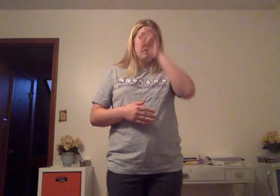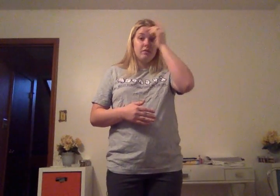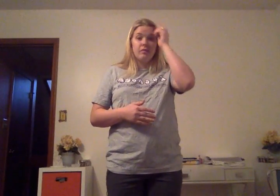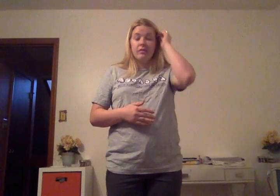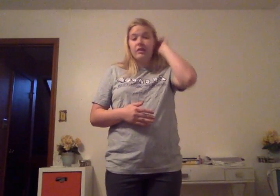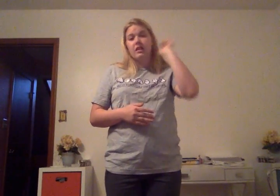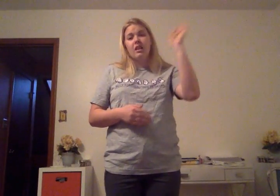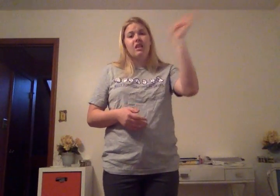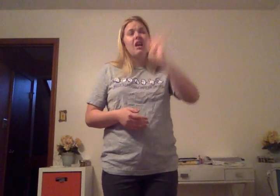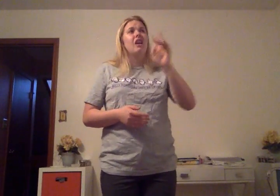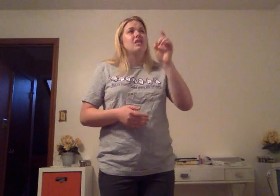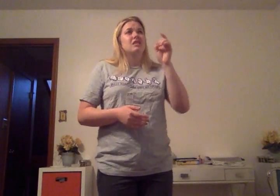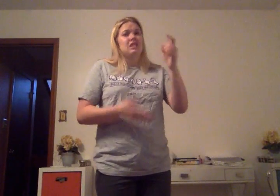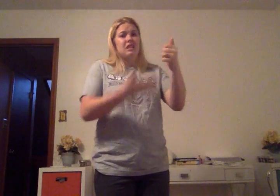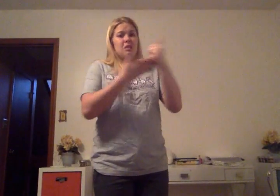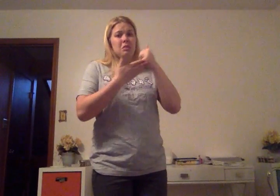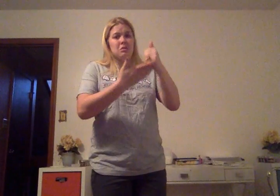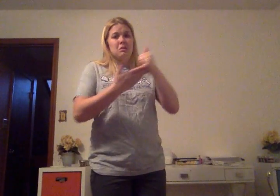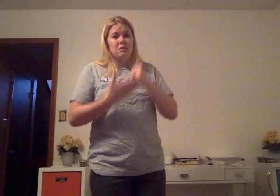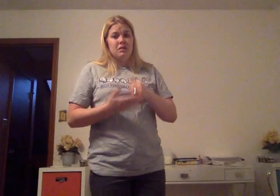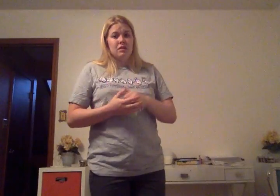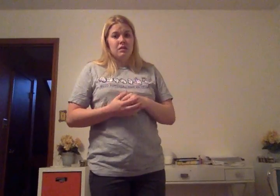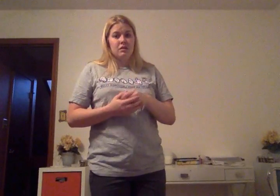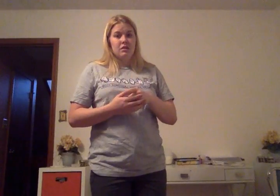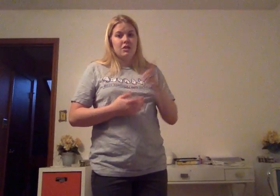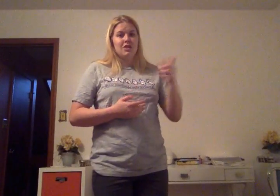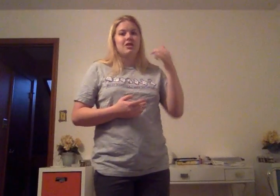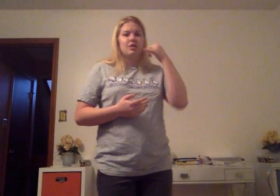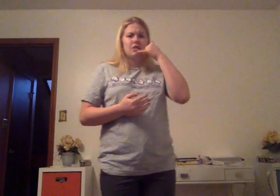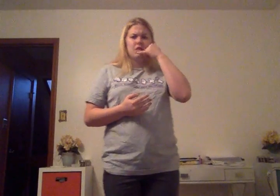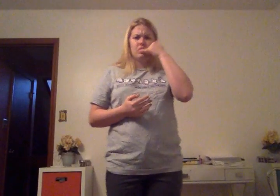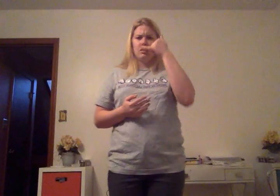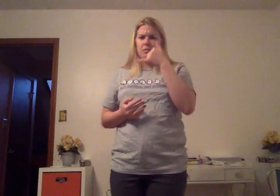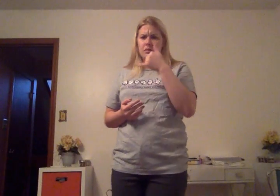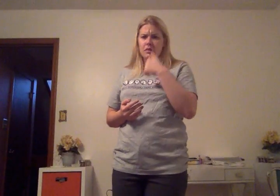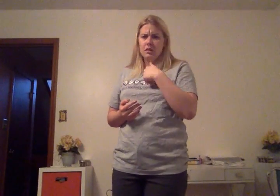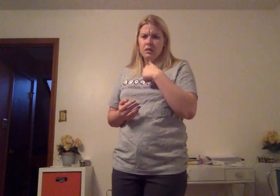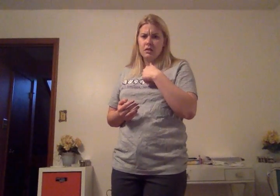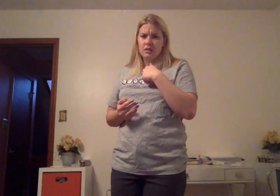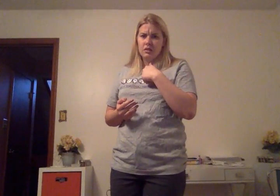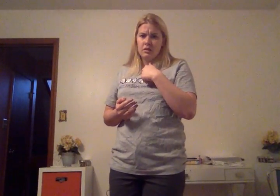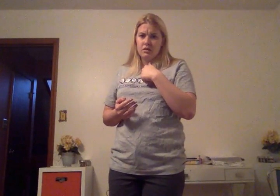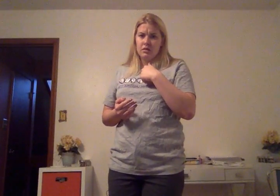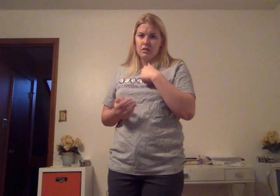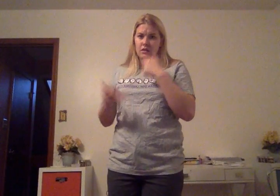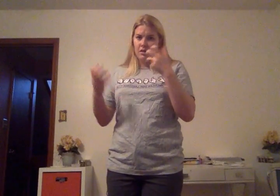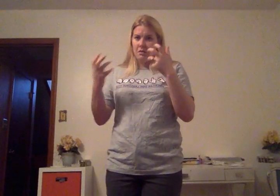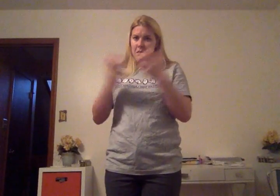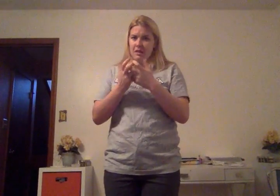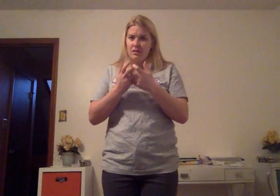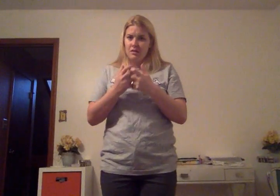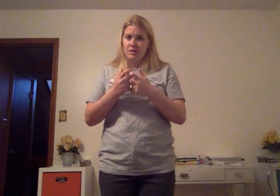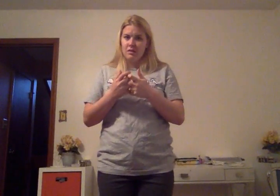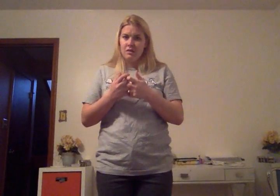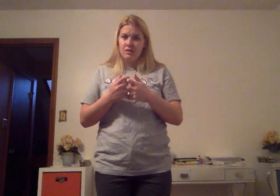I need something. And so she called me and said, hey, we're a match. And I was like, why are you